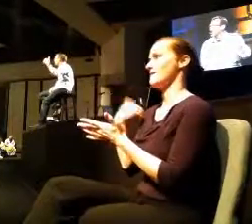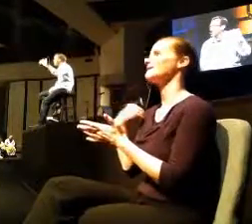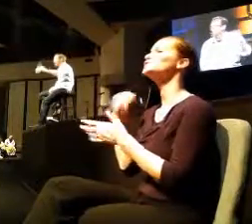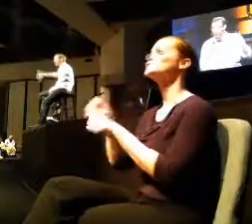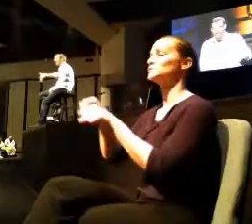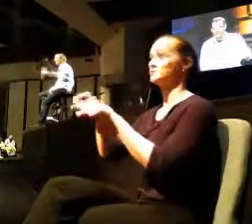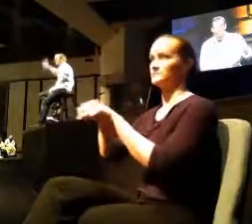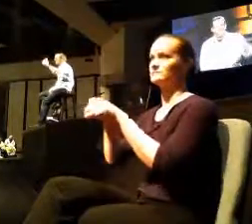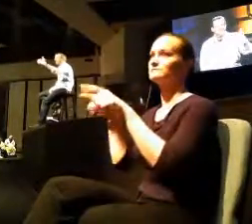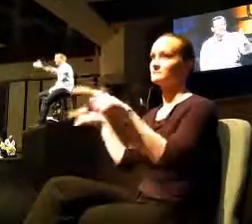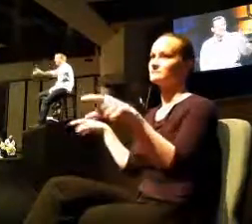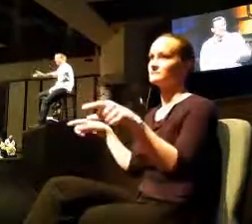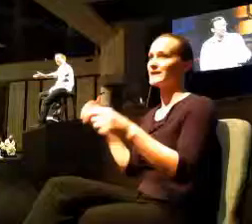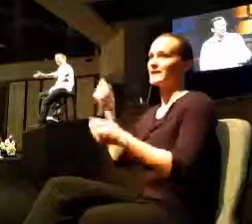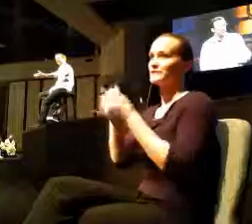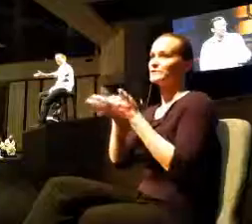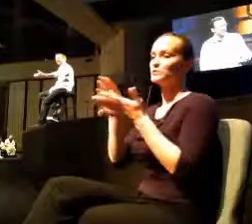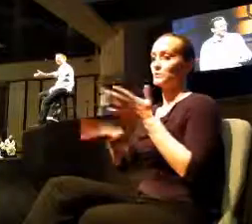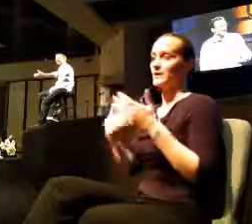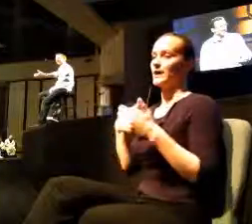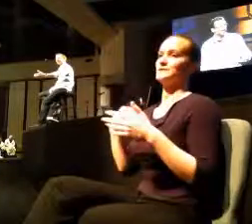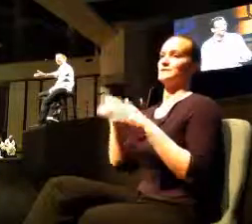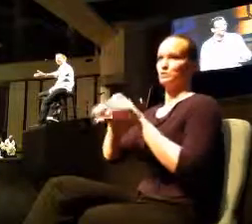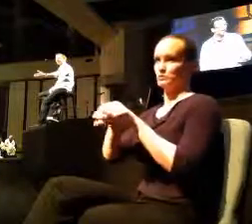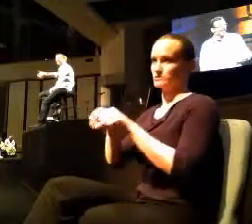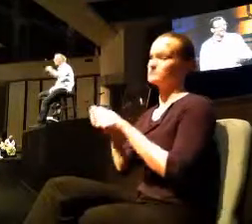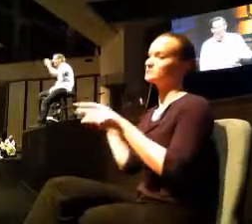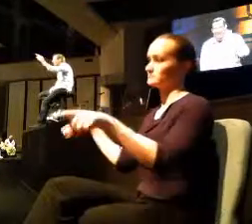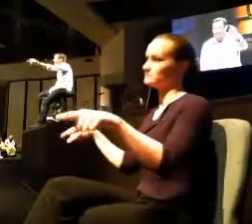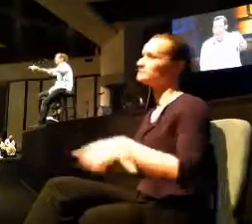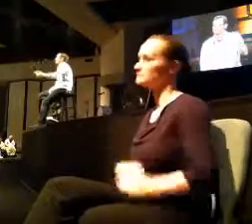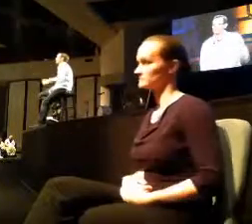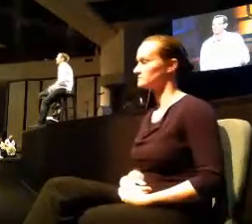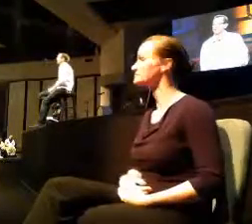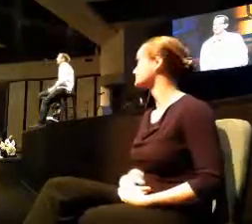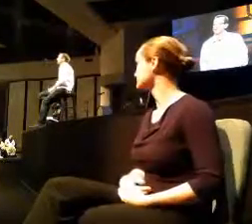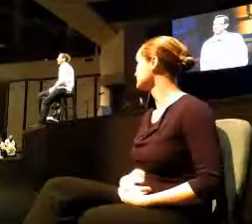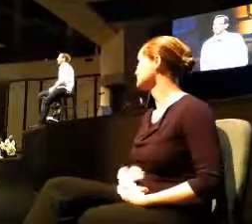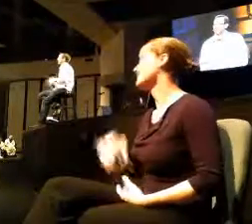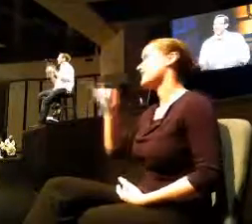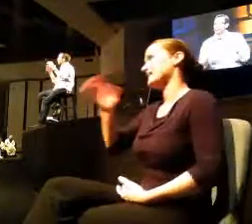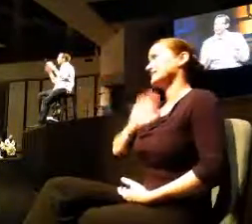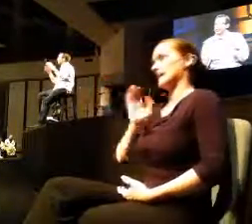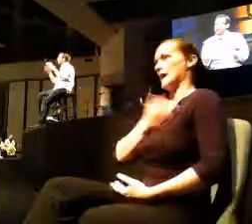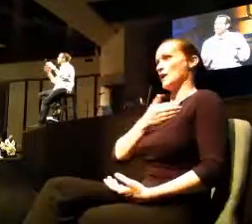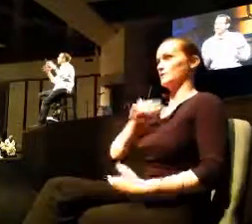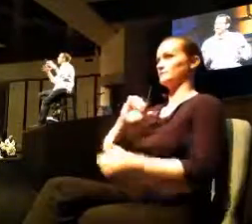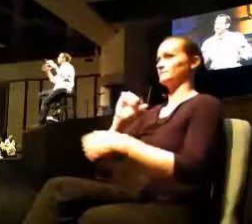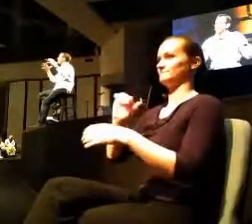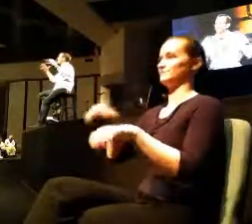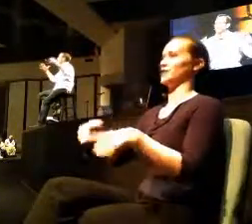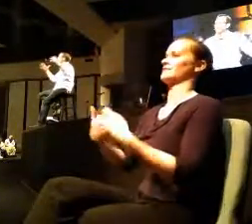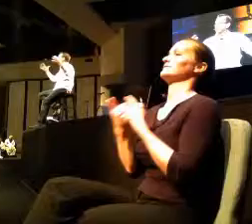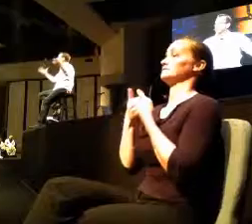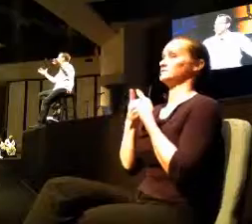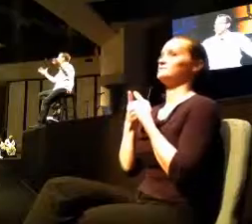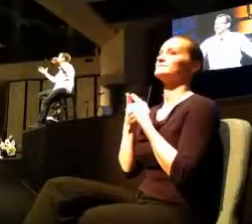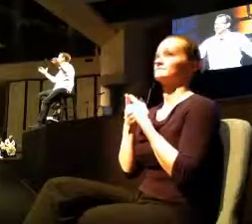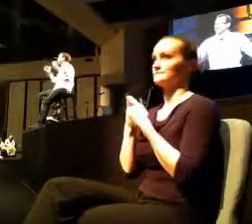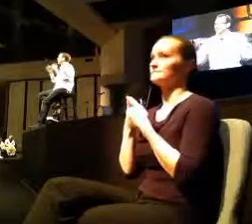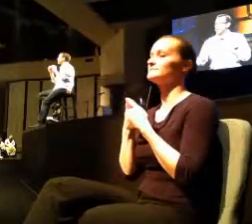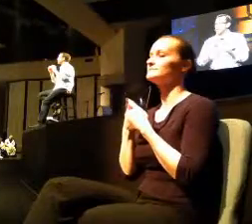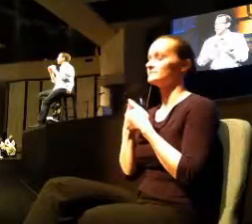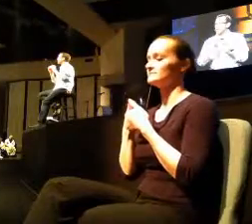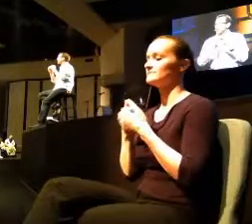know what? We can do this. See? That's what's in front of us. And we're going to have